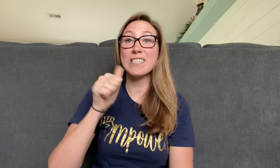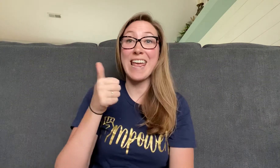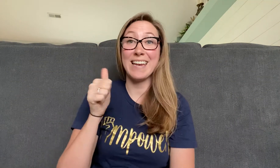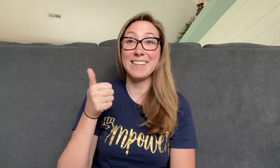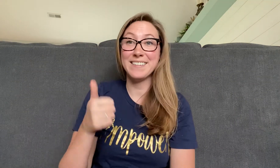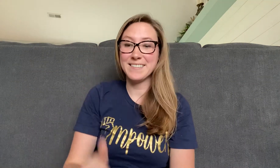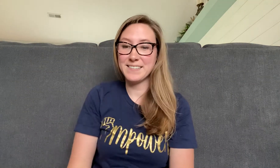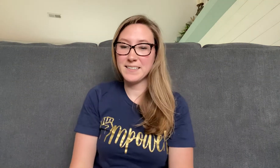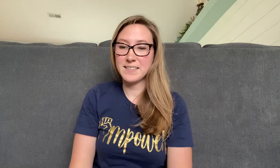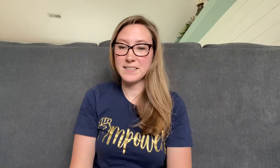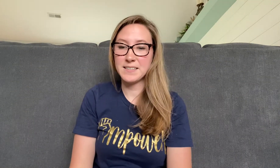10.